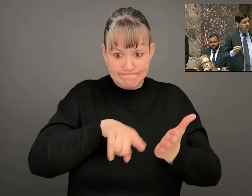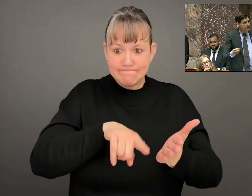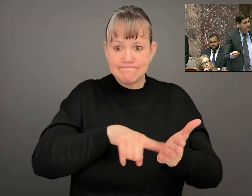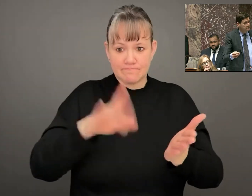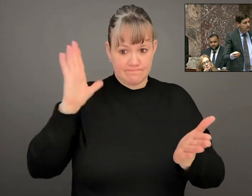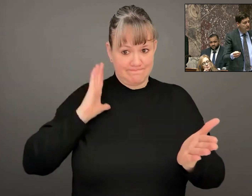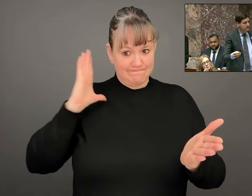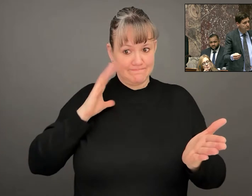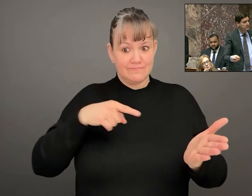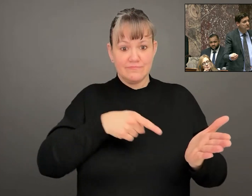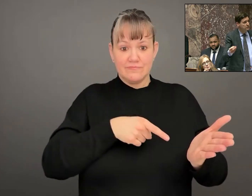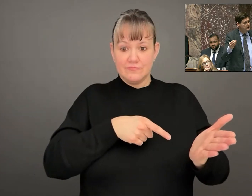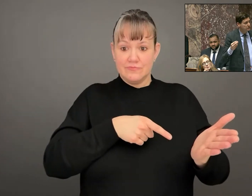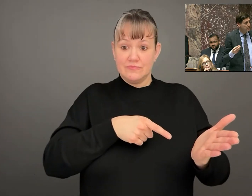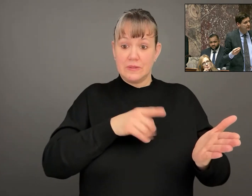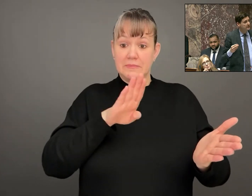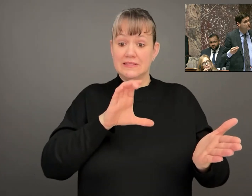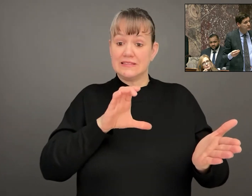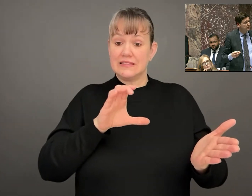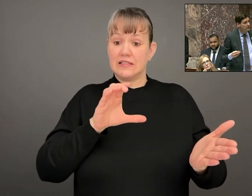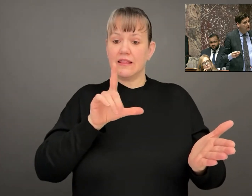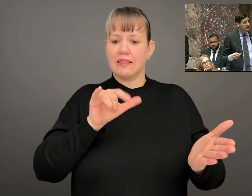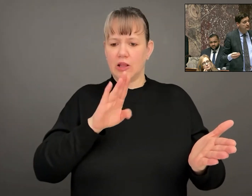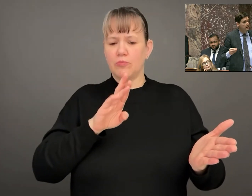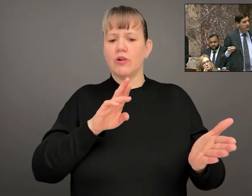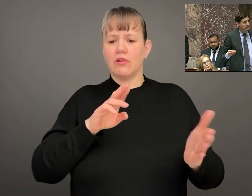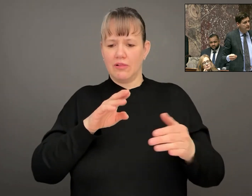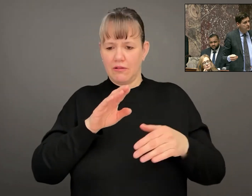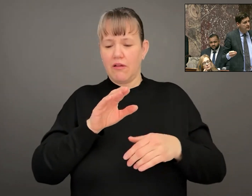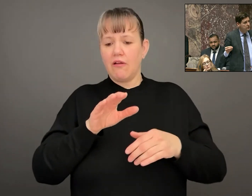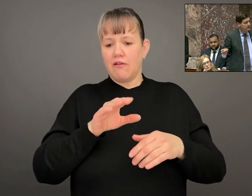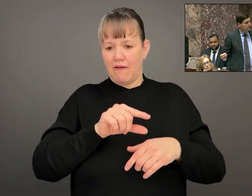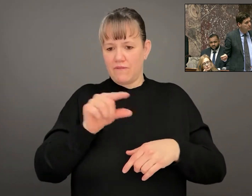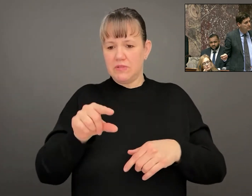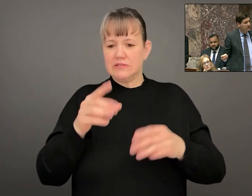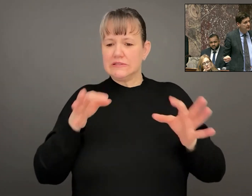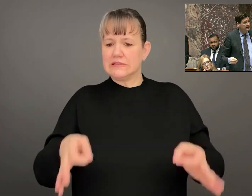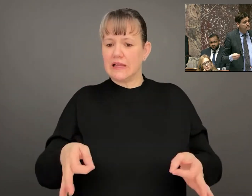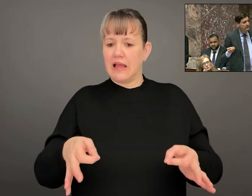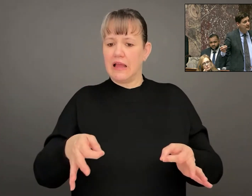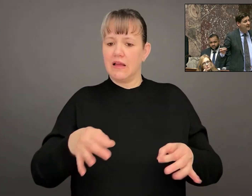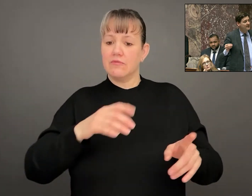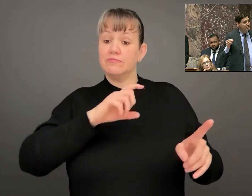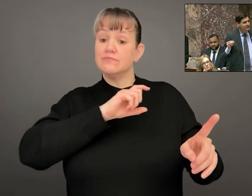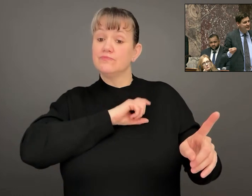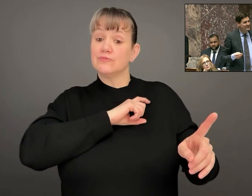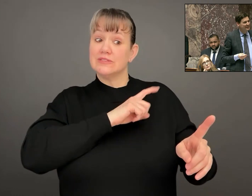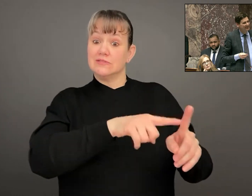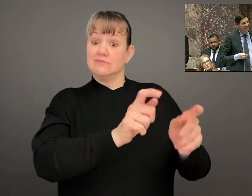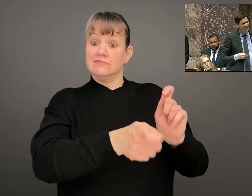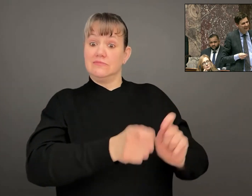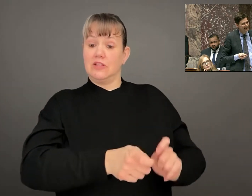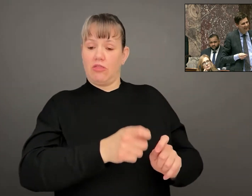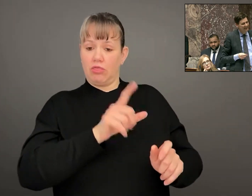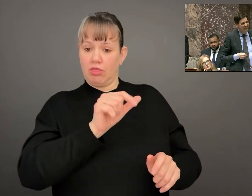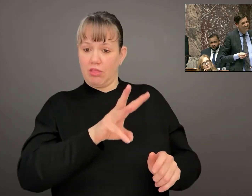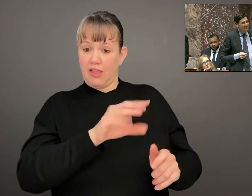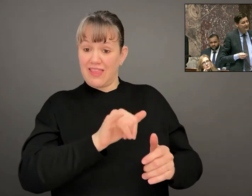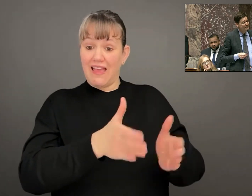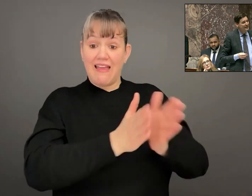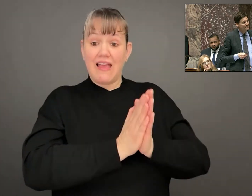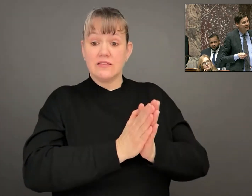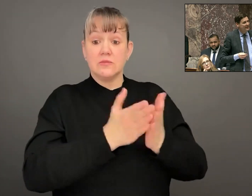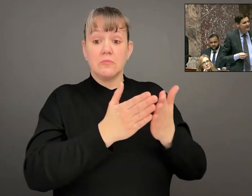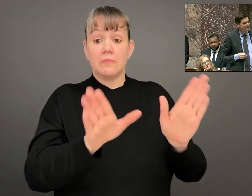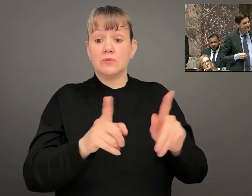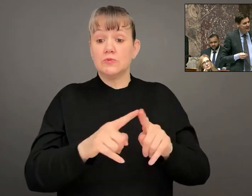So they invited the Civil Liberties Association to come in and consult on the legislation that they were preparing. And guess what? Just guess. You'll